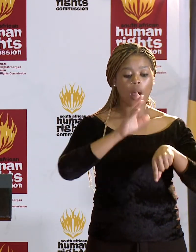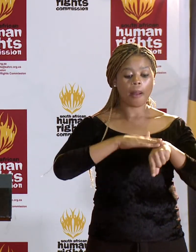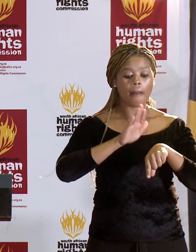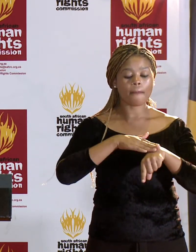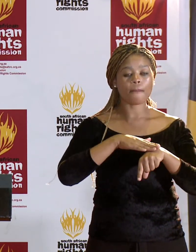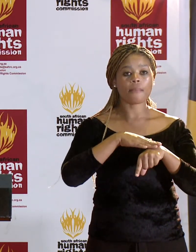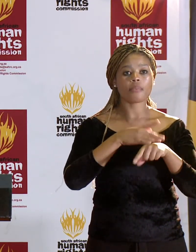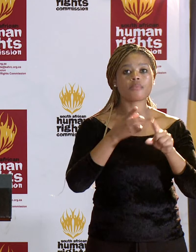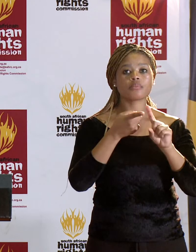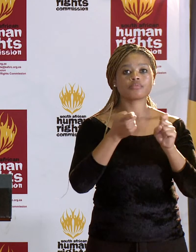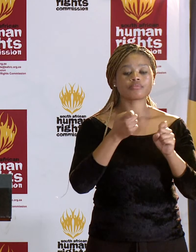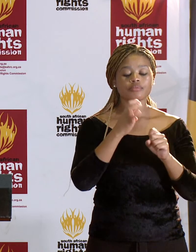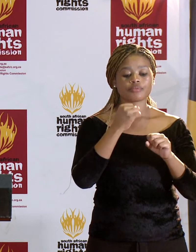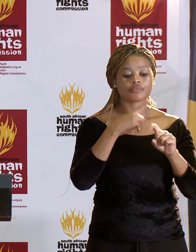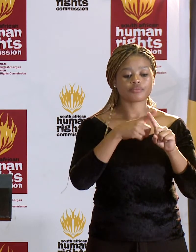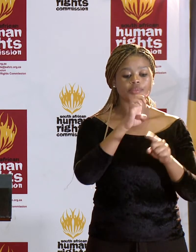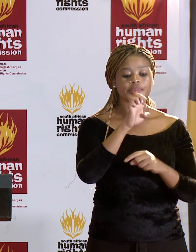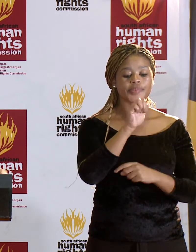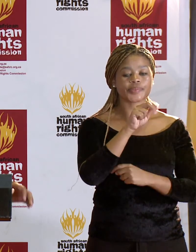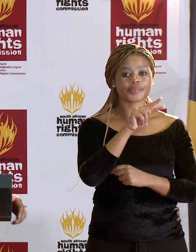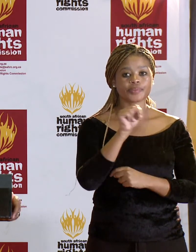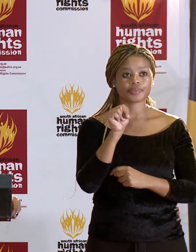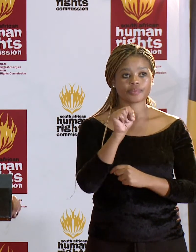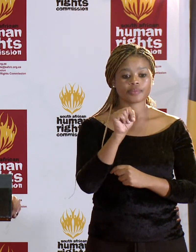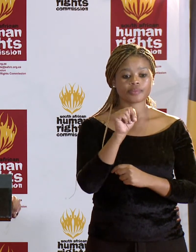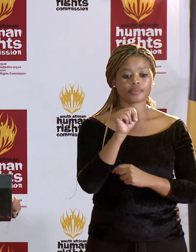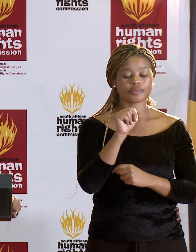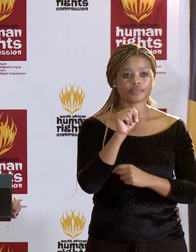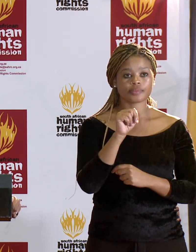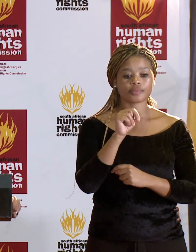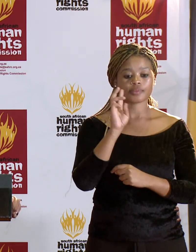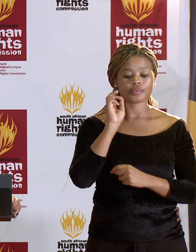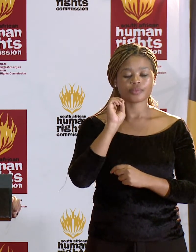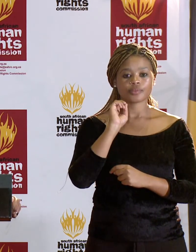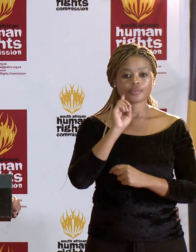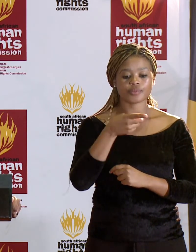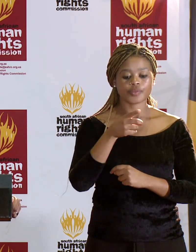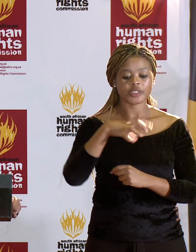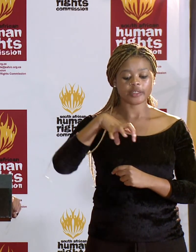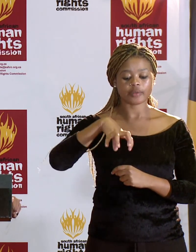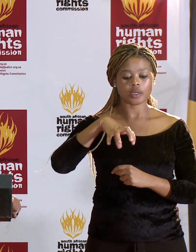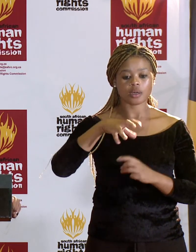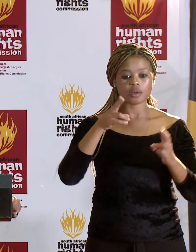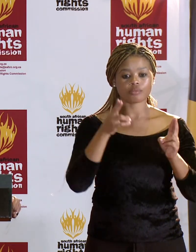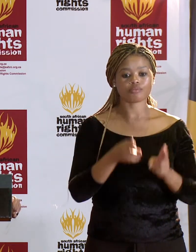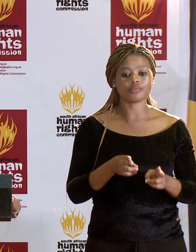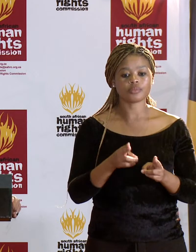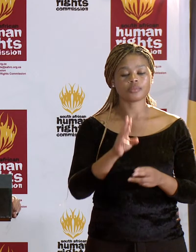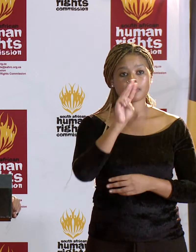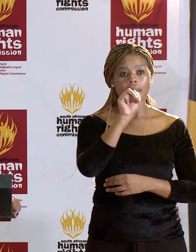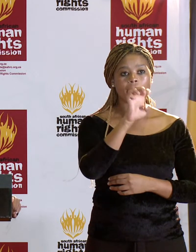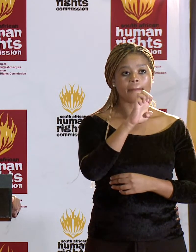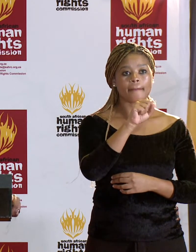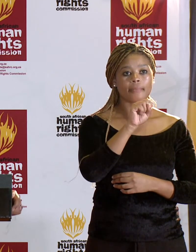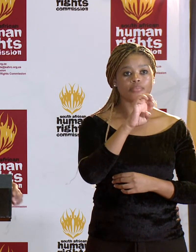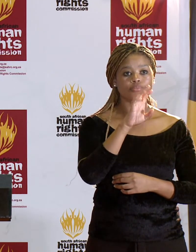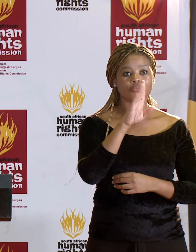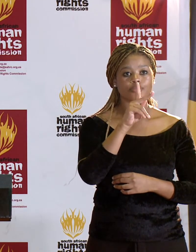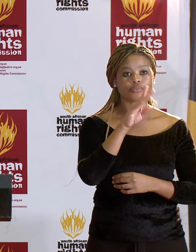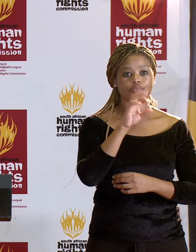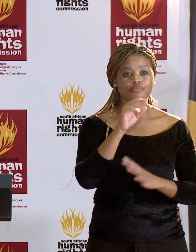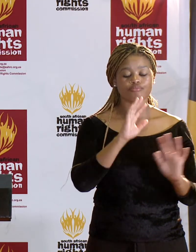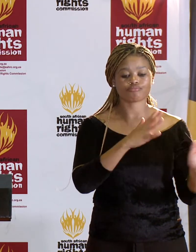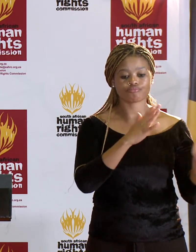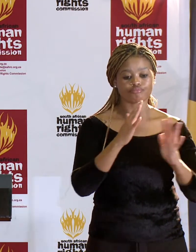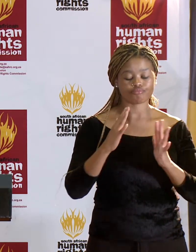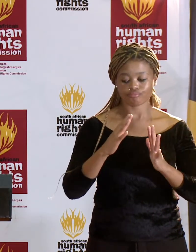remark from the Executive Dean of the Faculty of Humanities, Prof. Pamela Maseko. Can we please give her a hand while